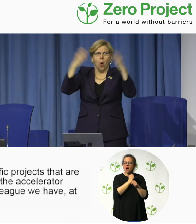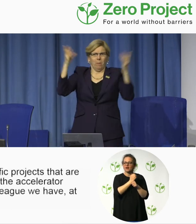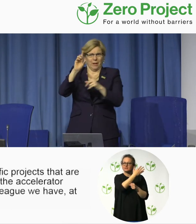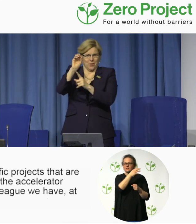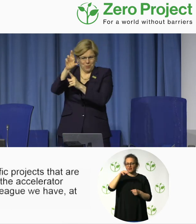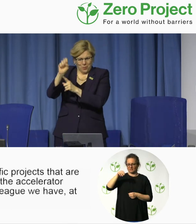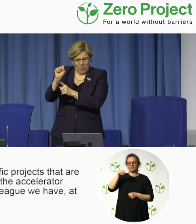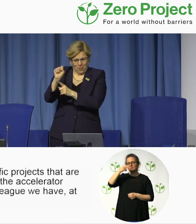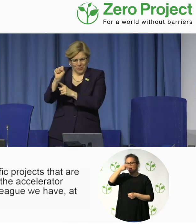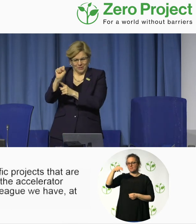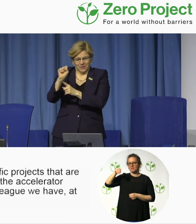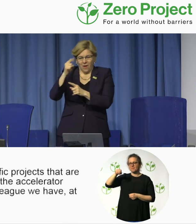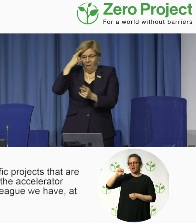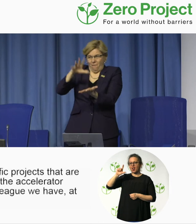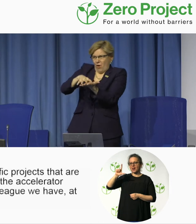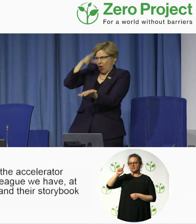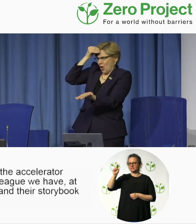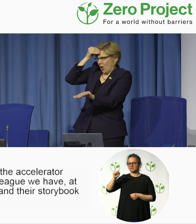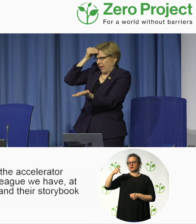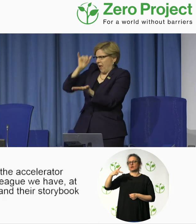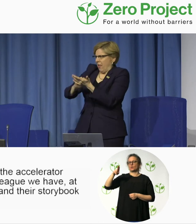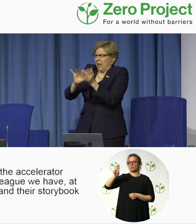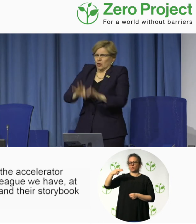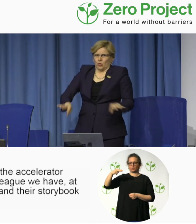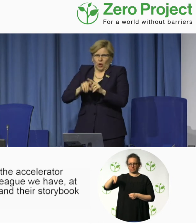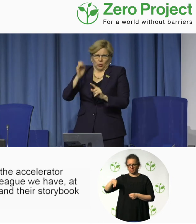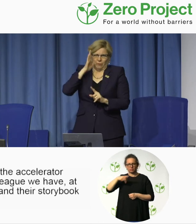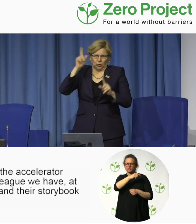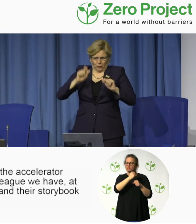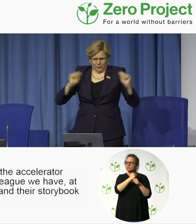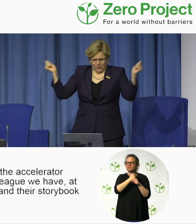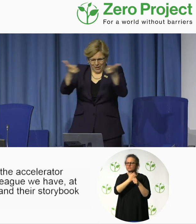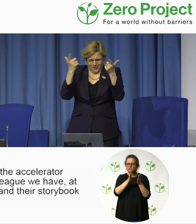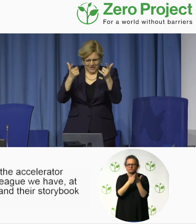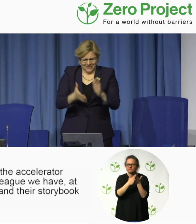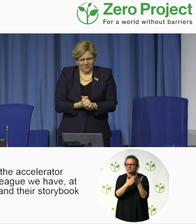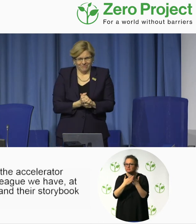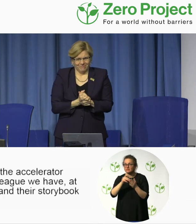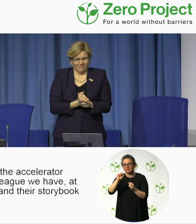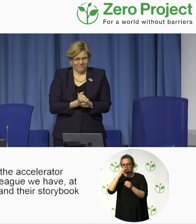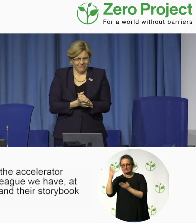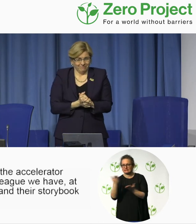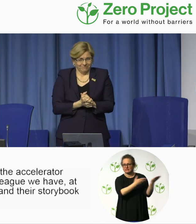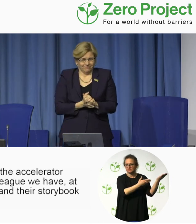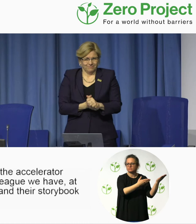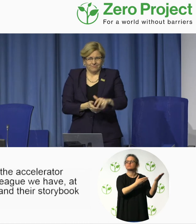answers for millions of people, and they are opening doors. Doors for learning that are critical to the future for all of